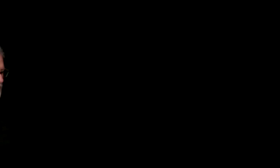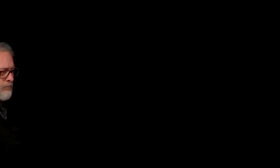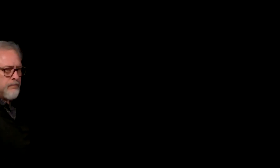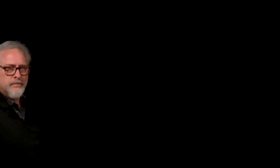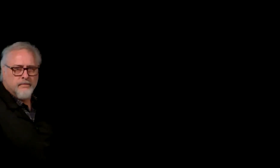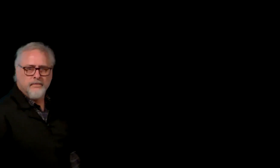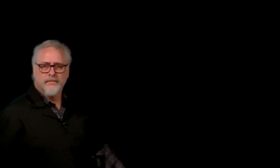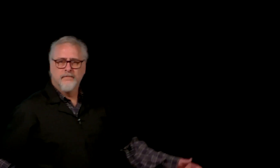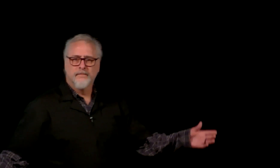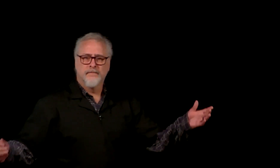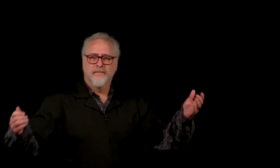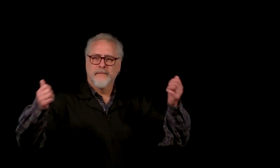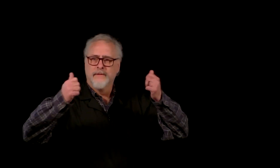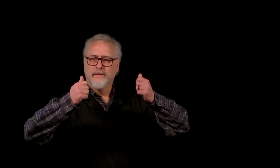And that would be the retreat.